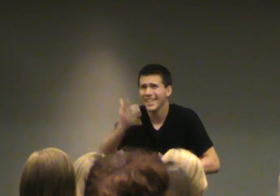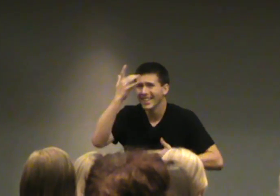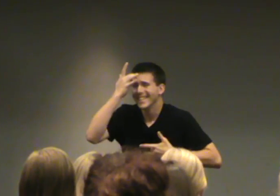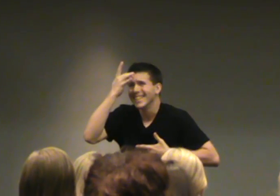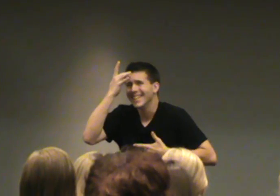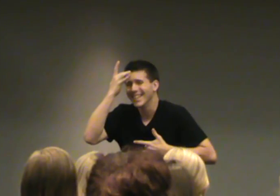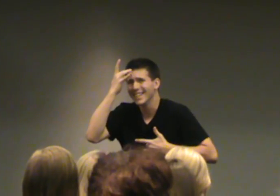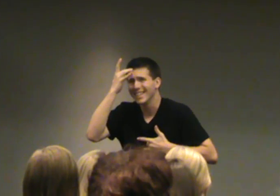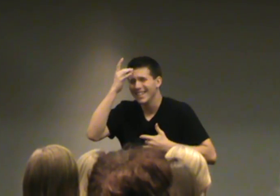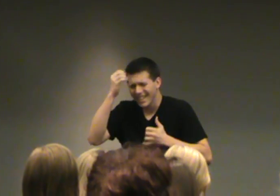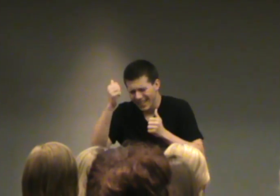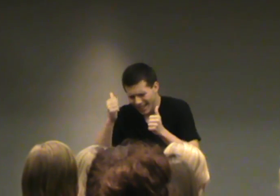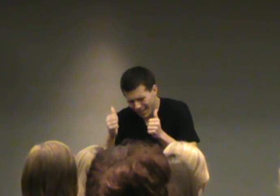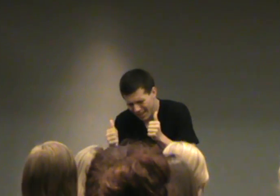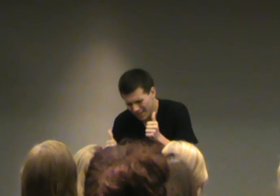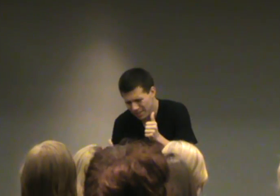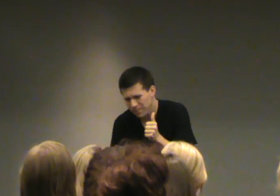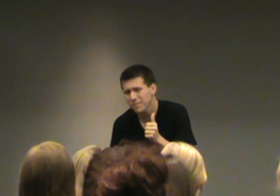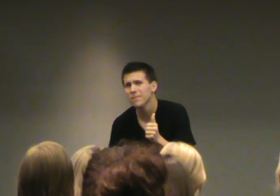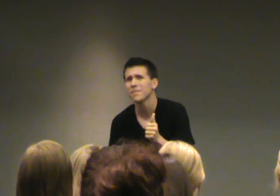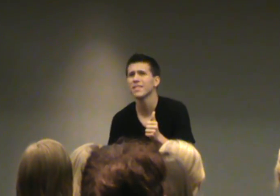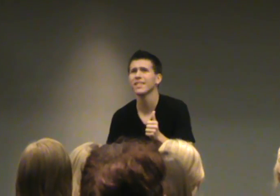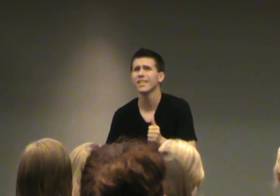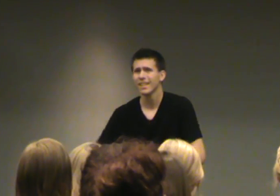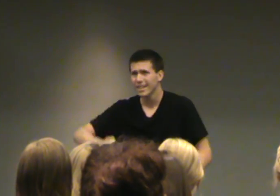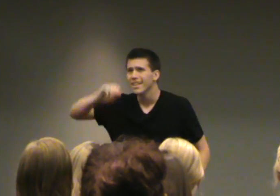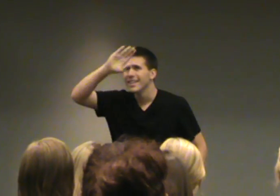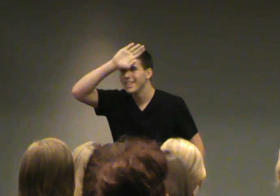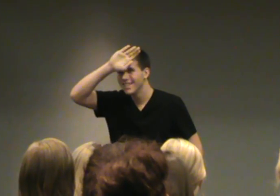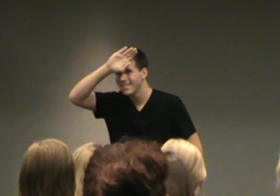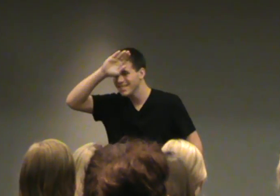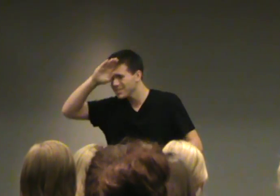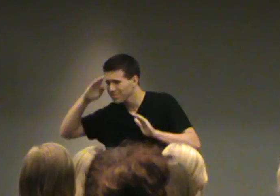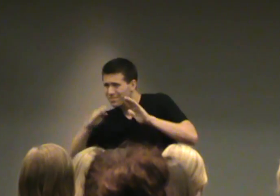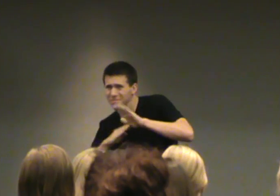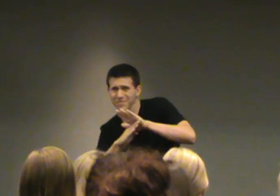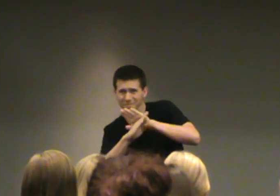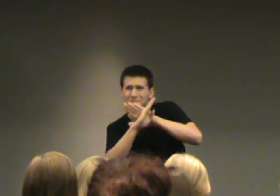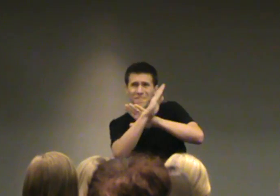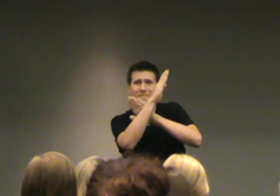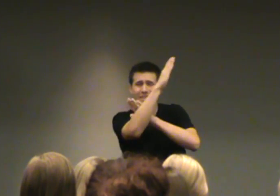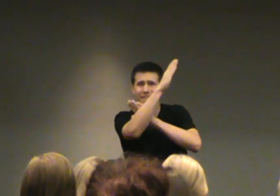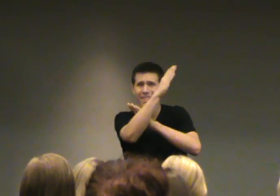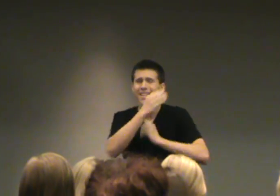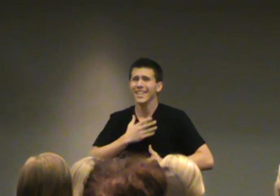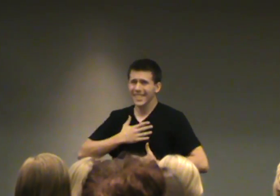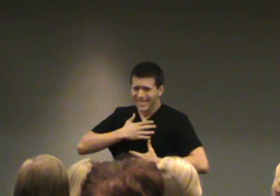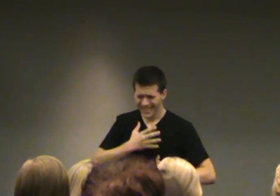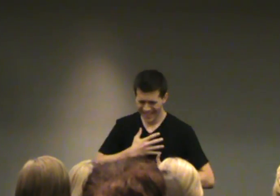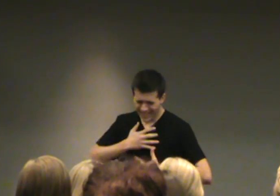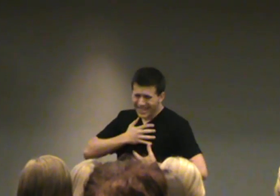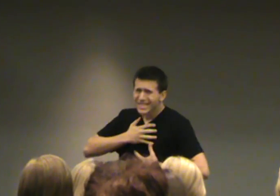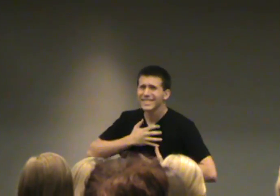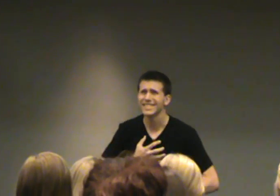daughter. Even now she's close to death. Her fever's uncontrollable. She fights for every